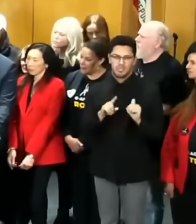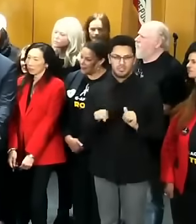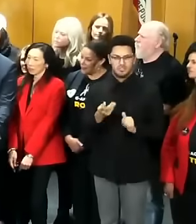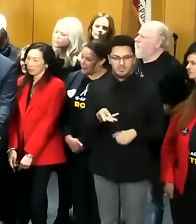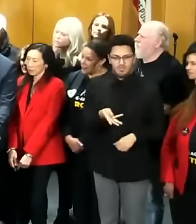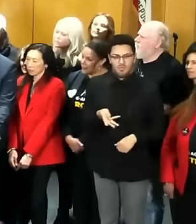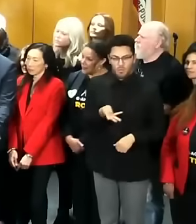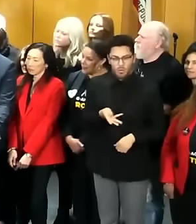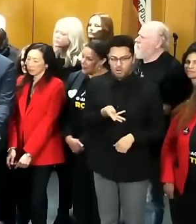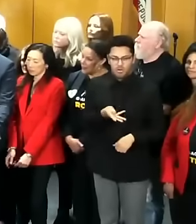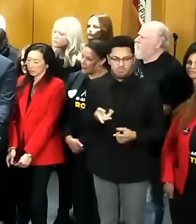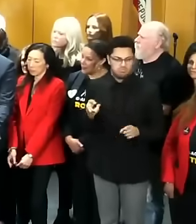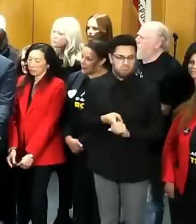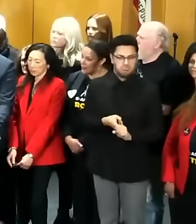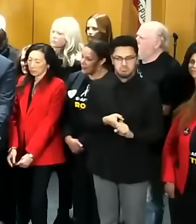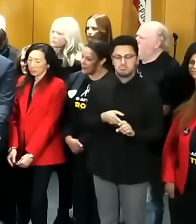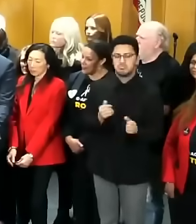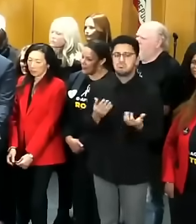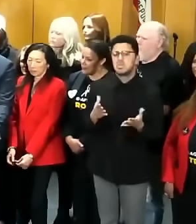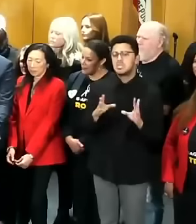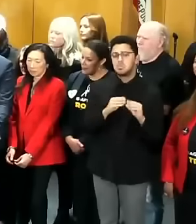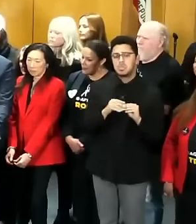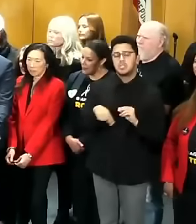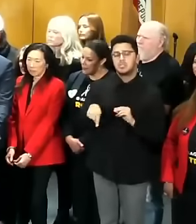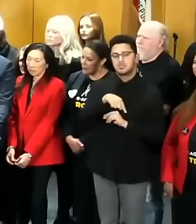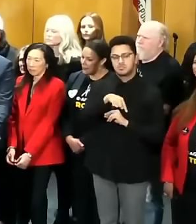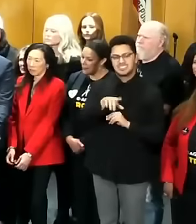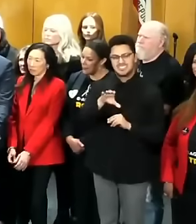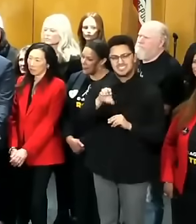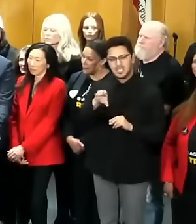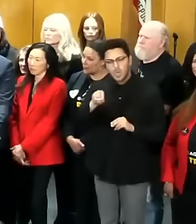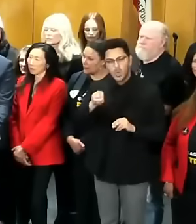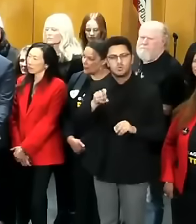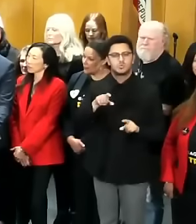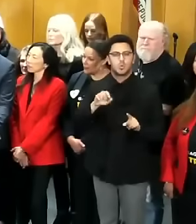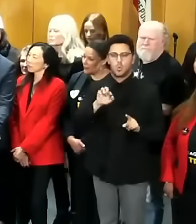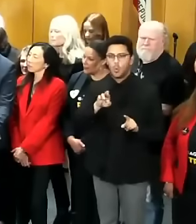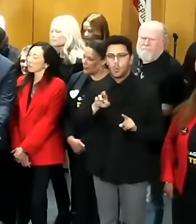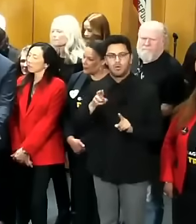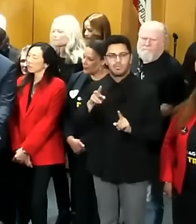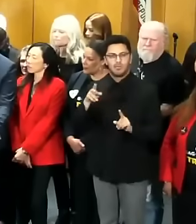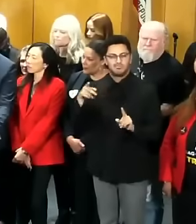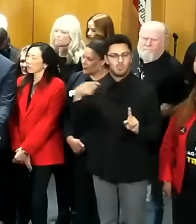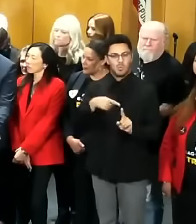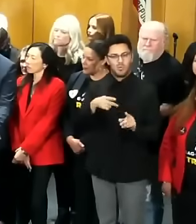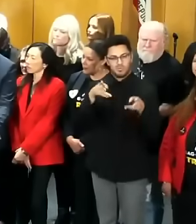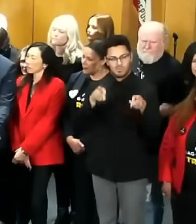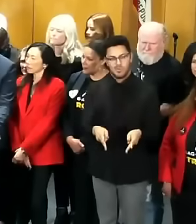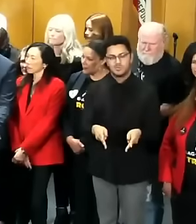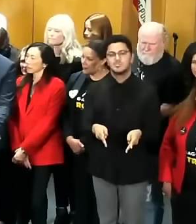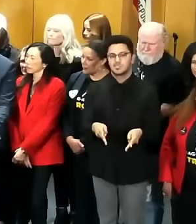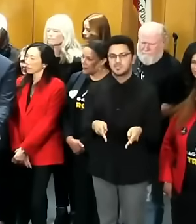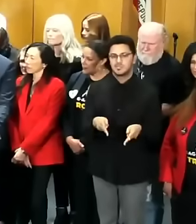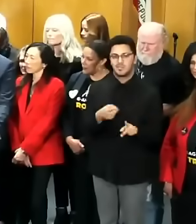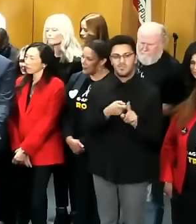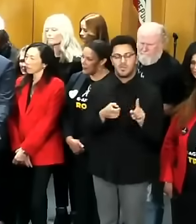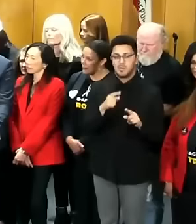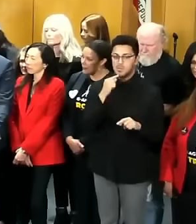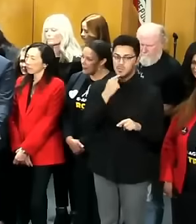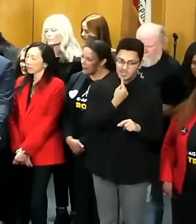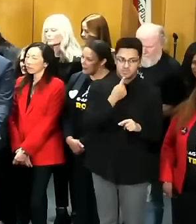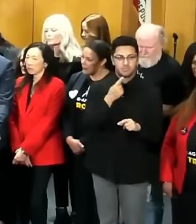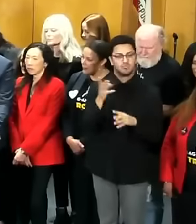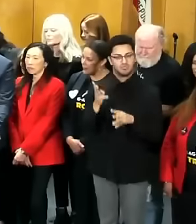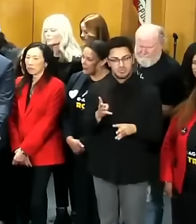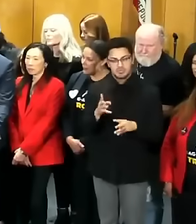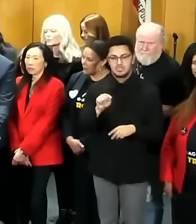Four attended. We had several meetings where CEOs or their designees from every one of the major AMPTP companies